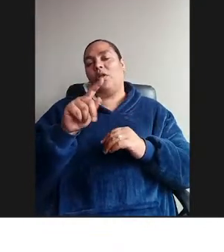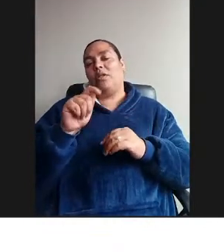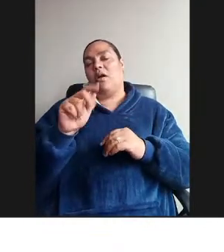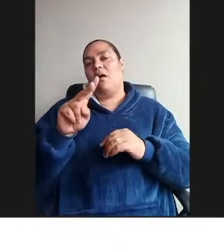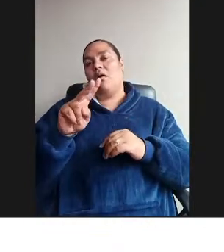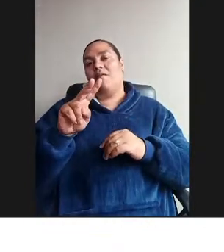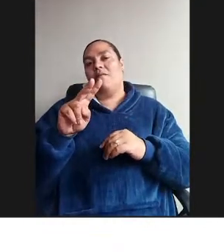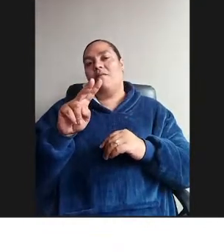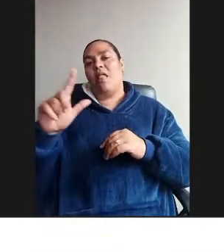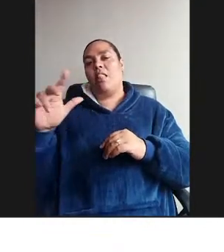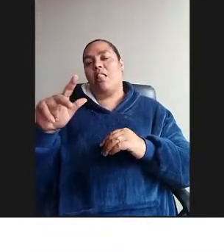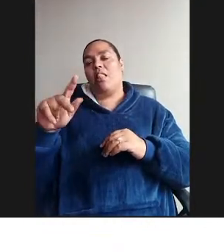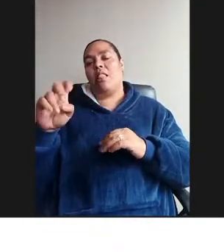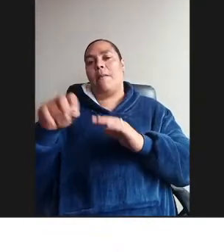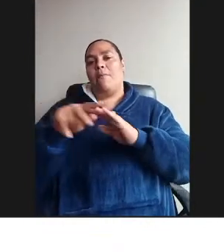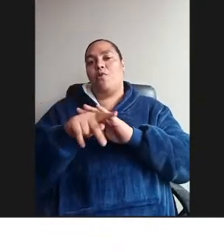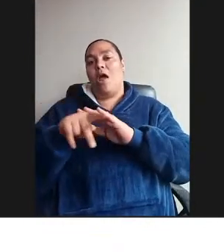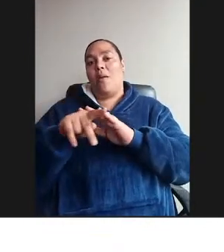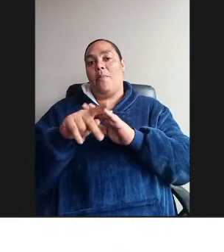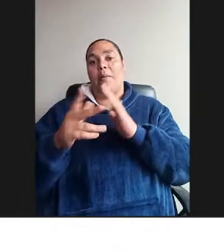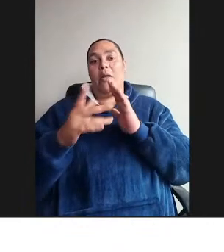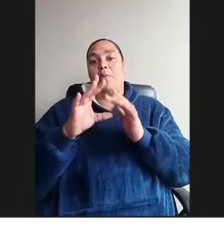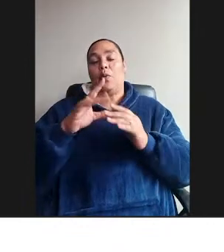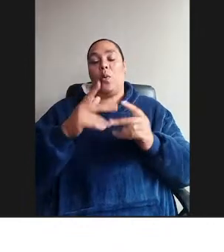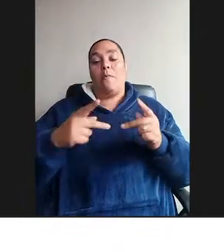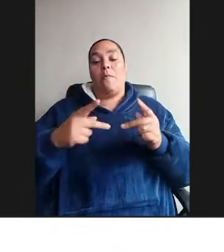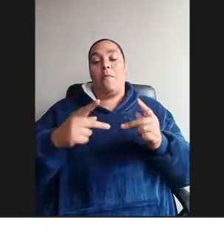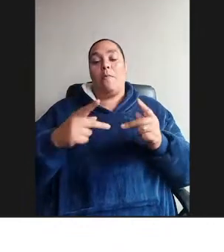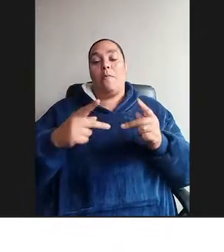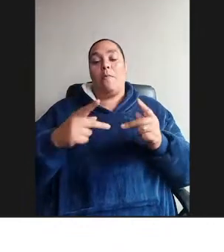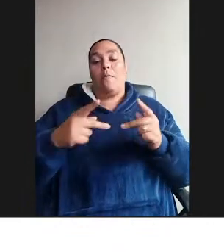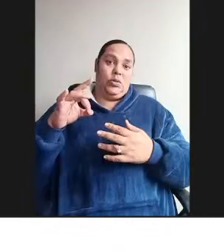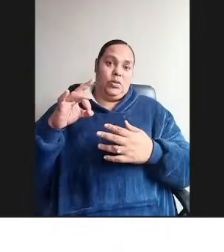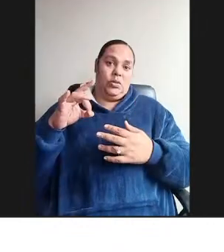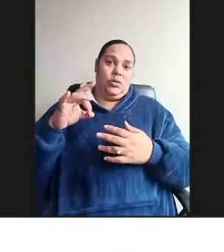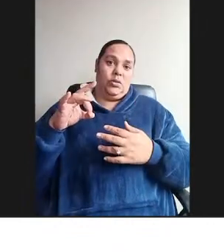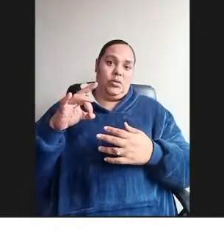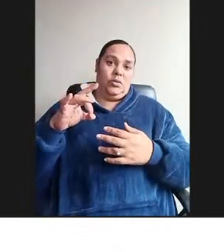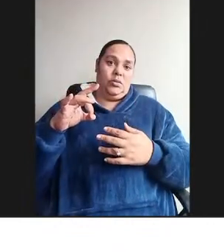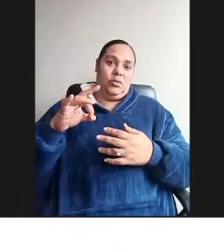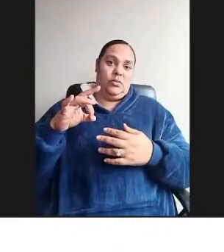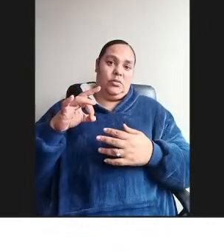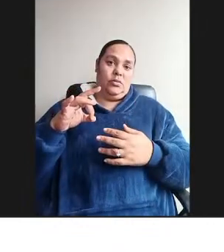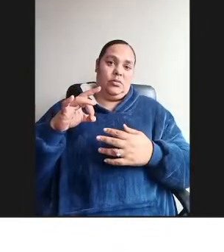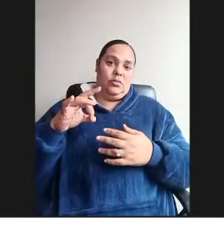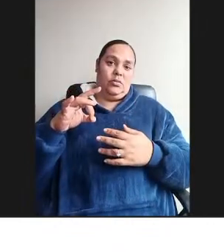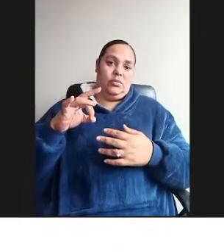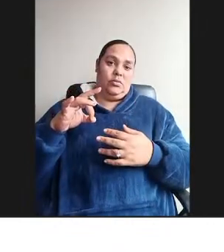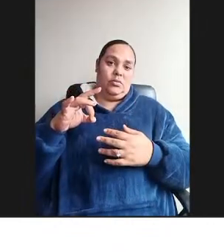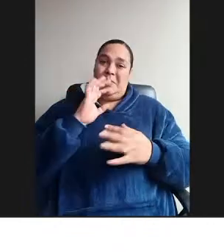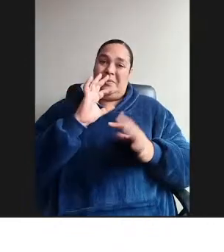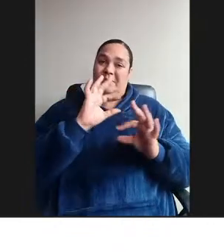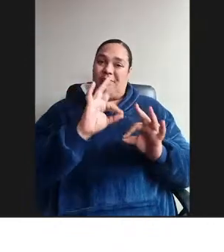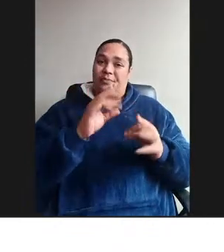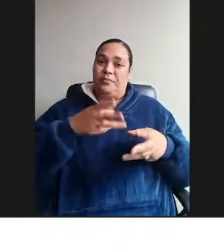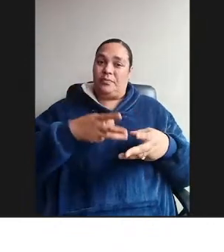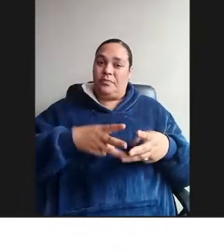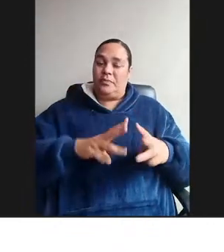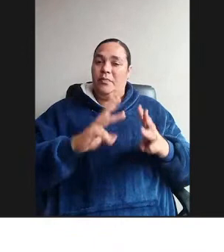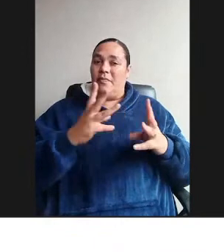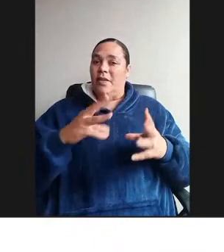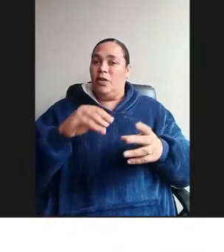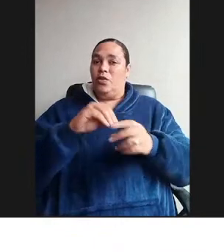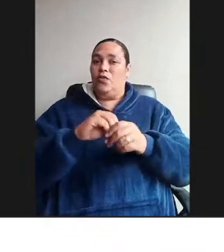choose a place, and then is it a way of involving like the constituency?